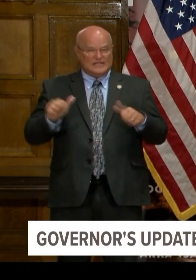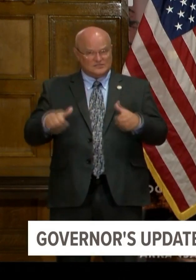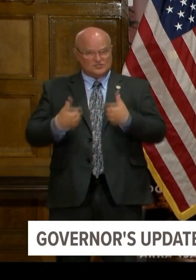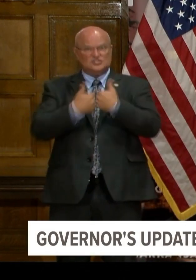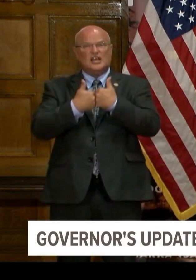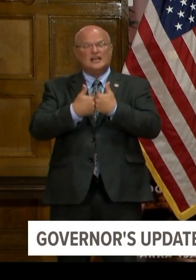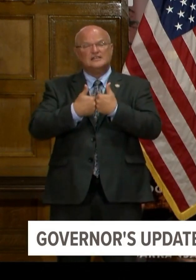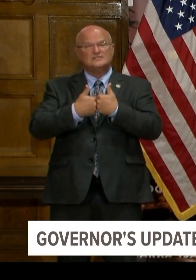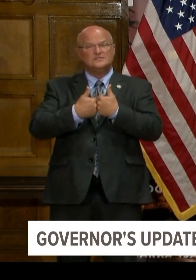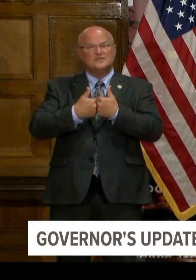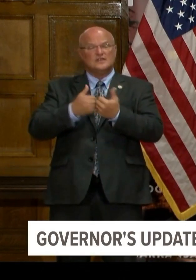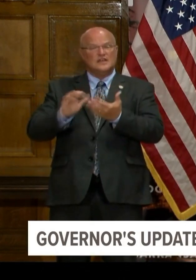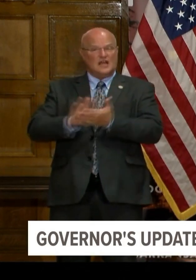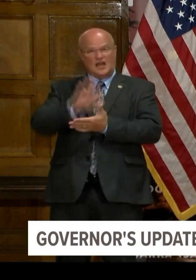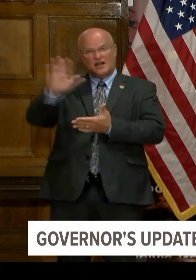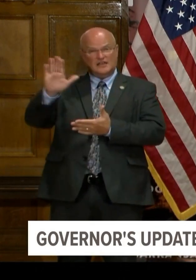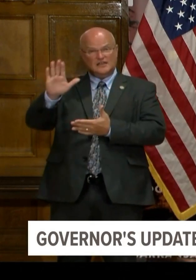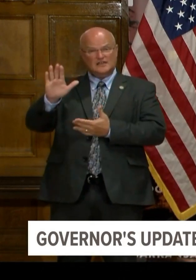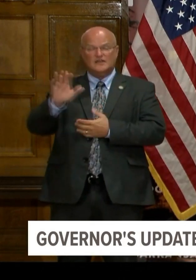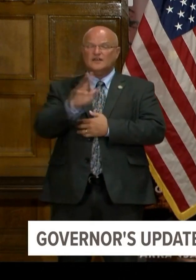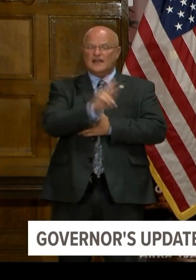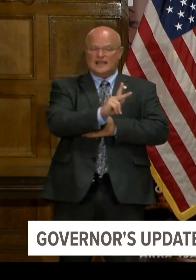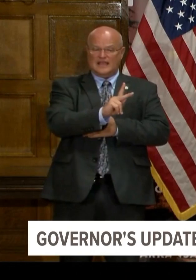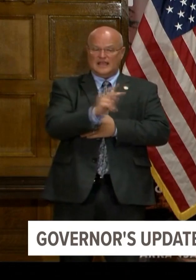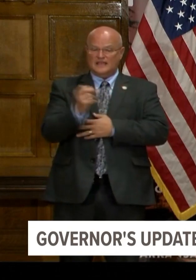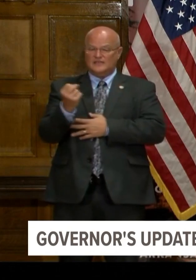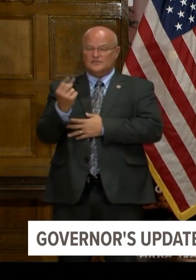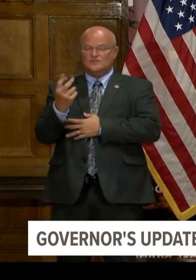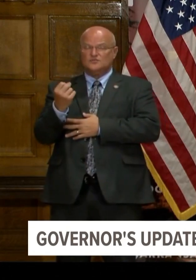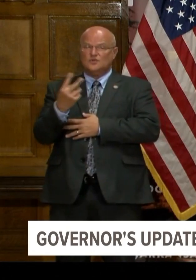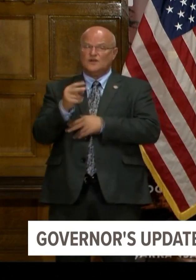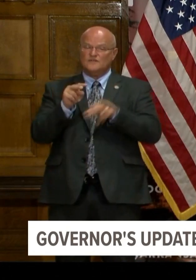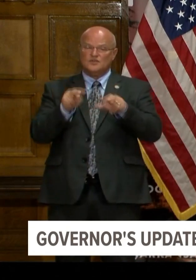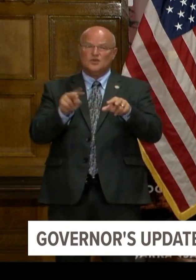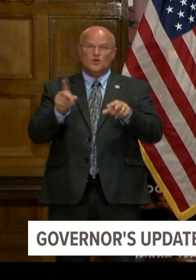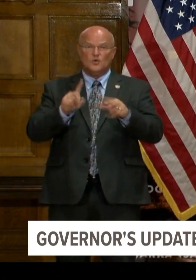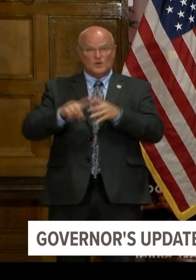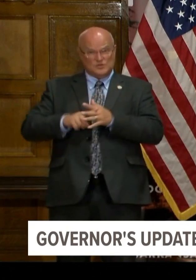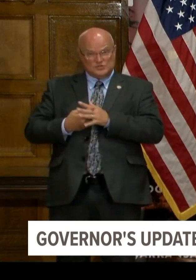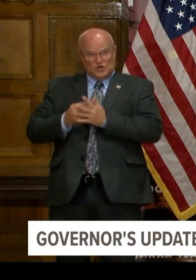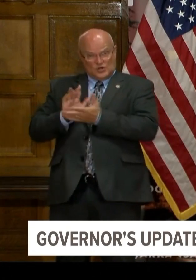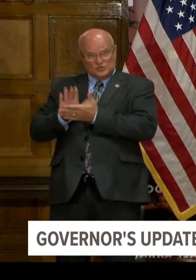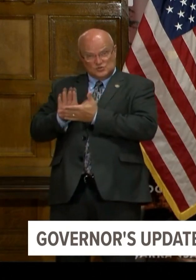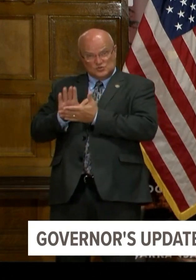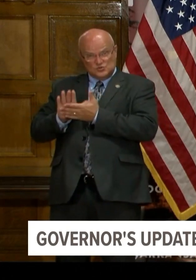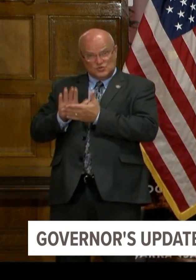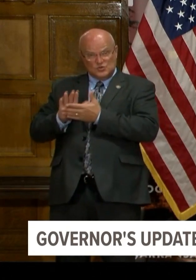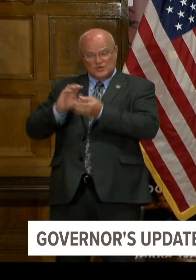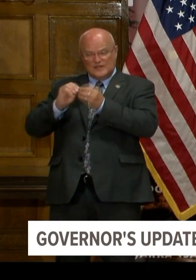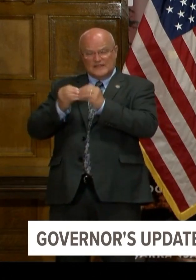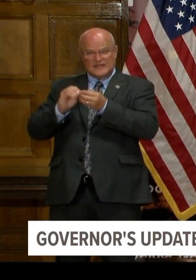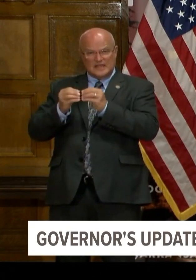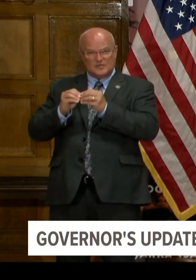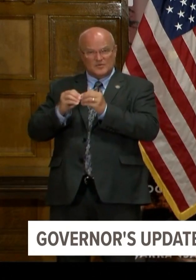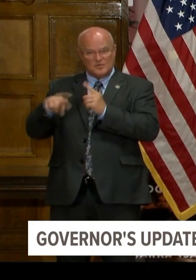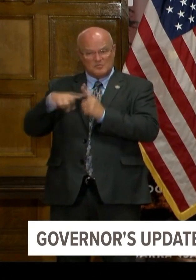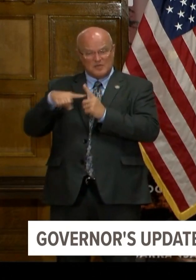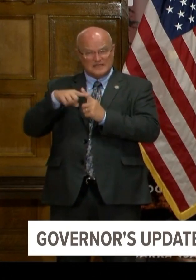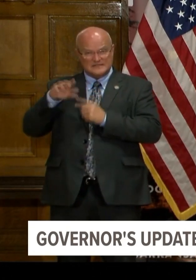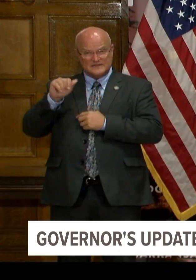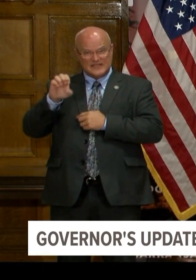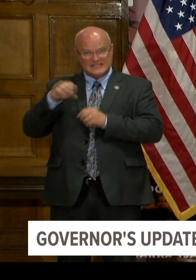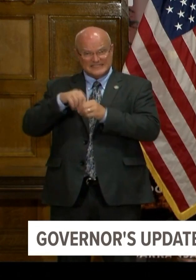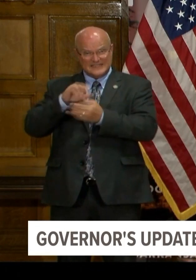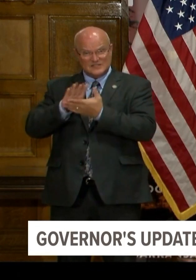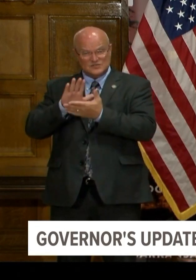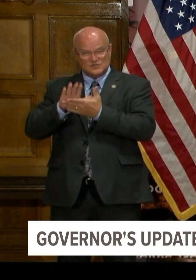in higher education, in K through 12, if you look at where we started schools and the number of positive cases